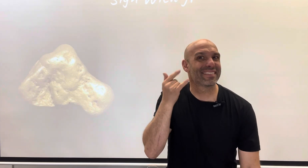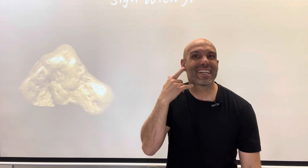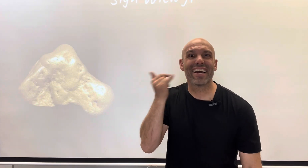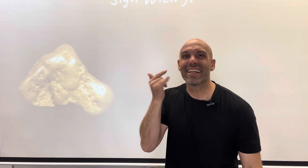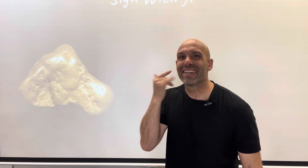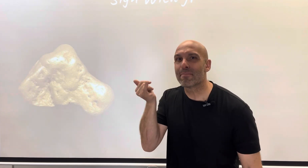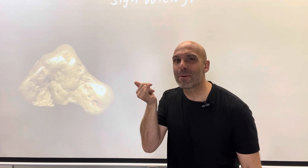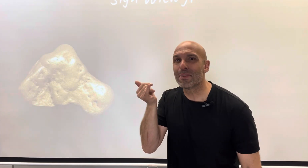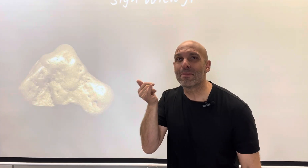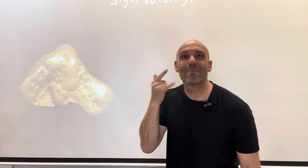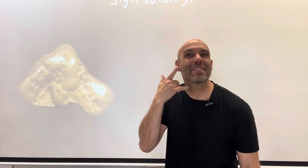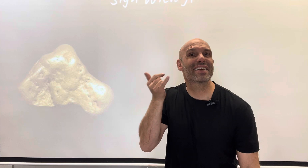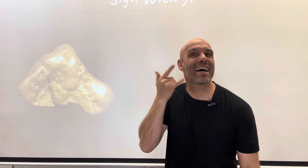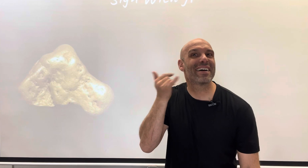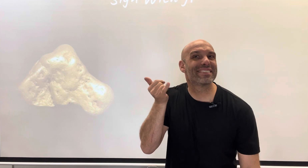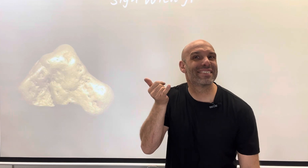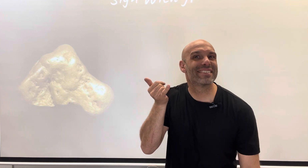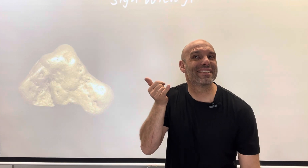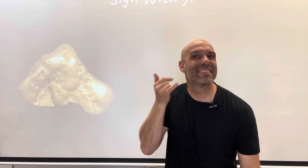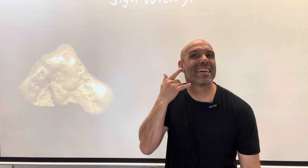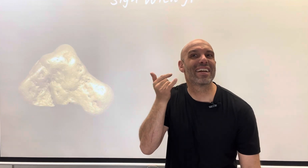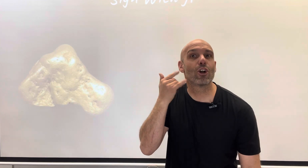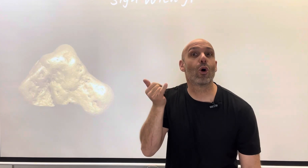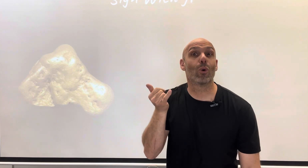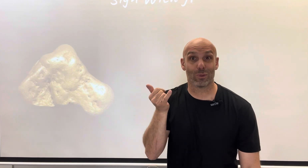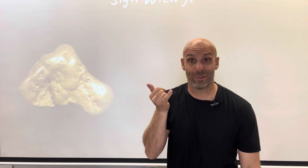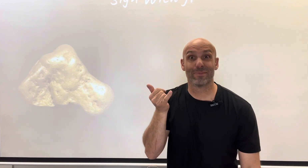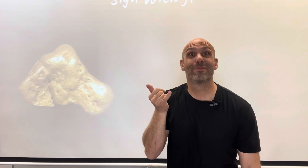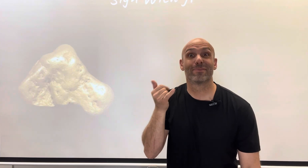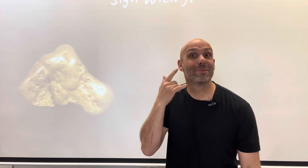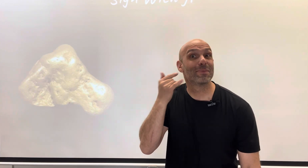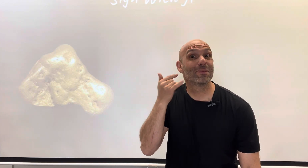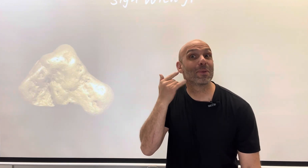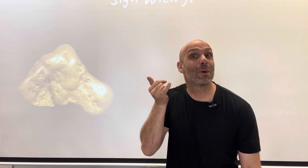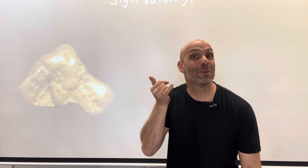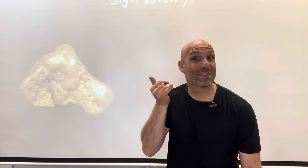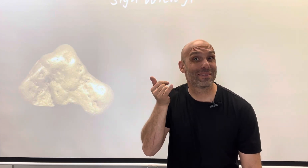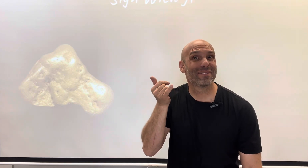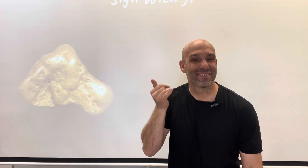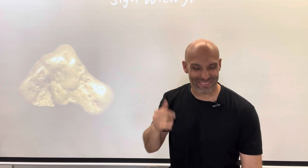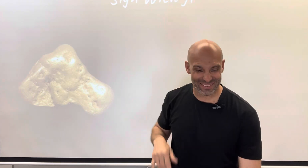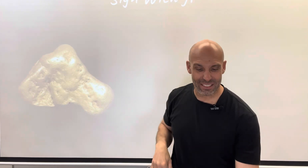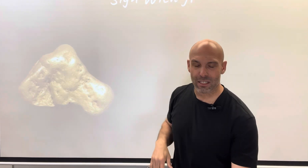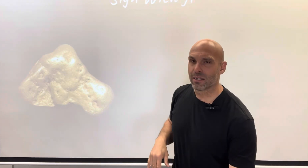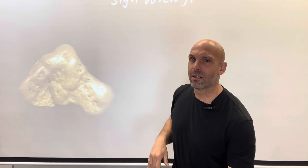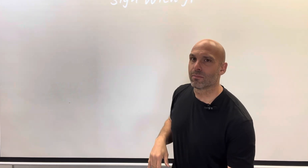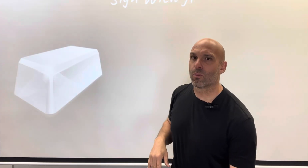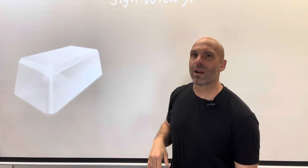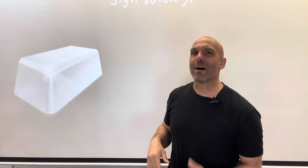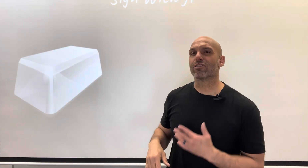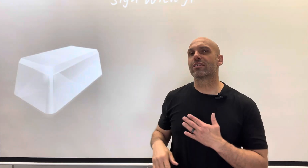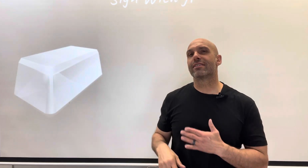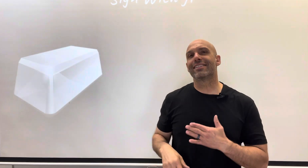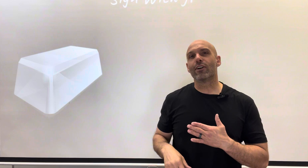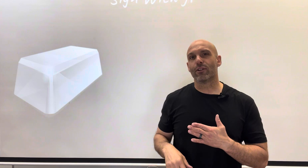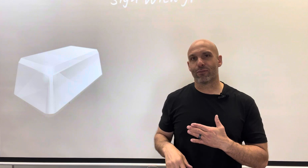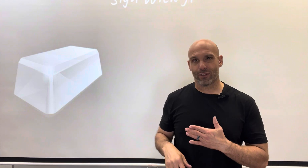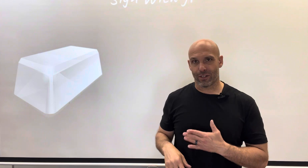Okay? Boom, just like that. Gold. Gold. What about silver? All